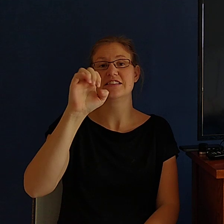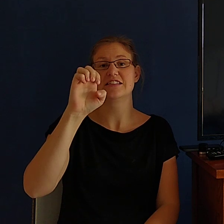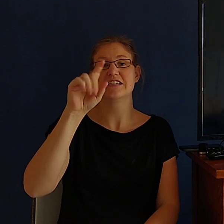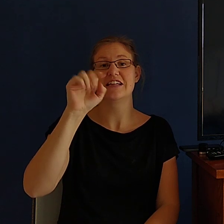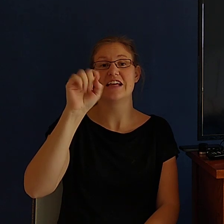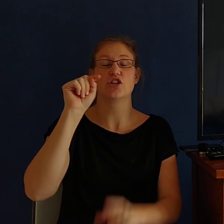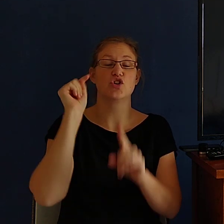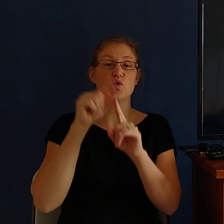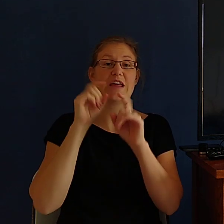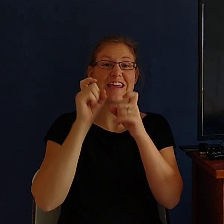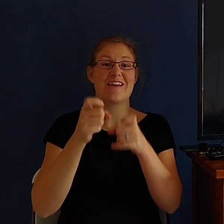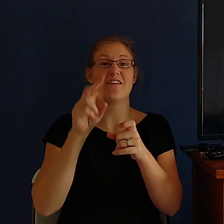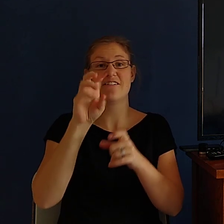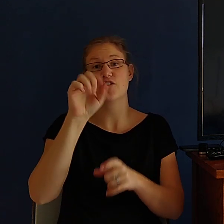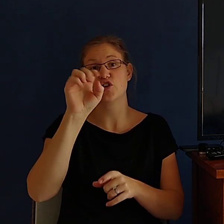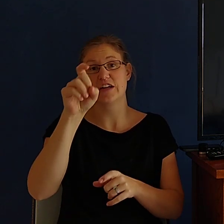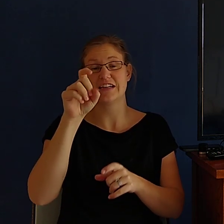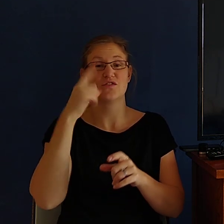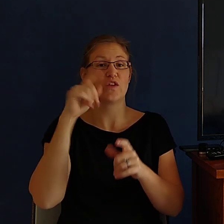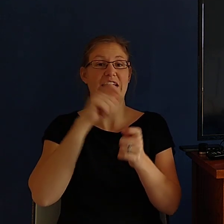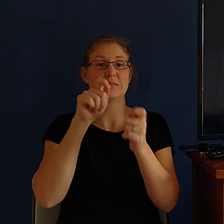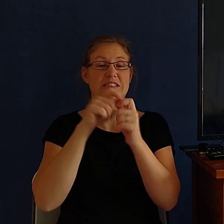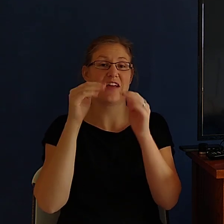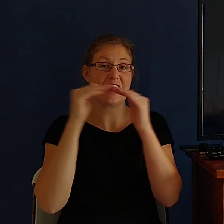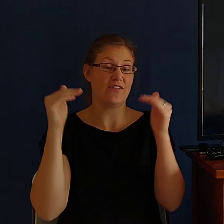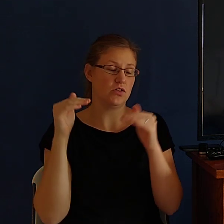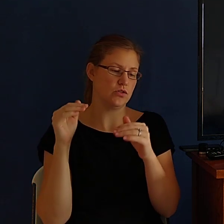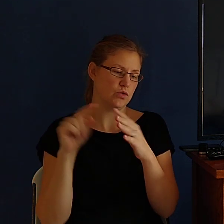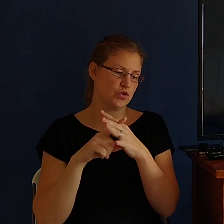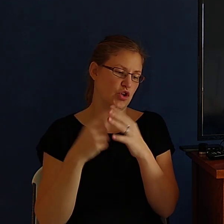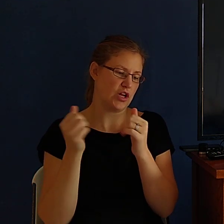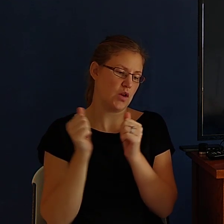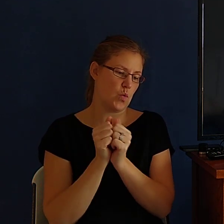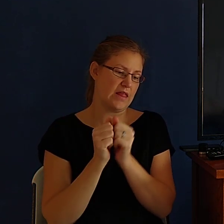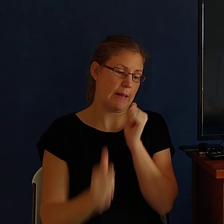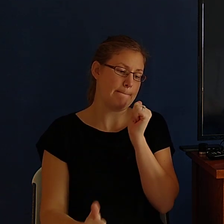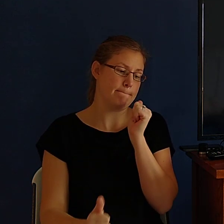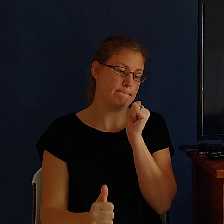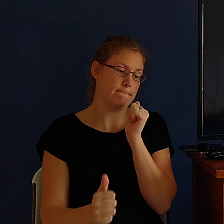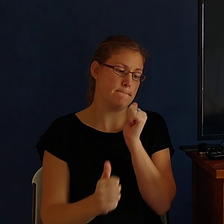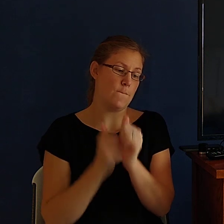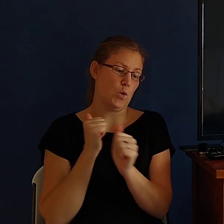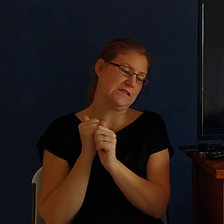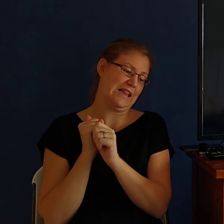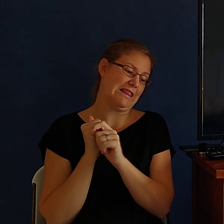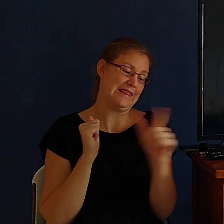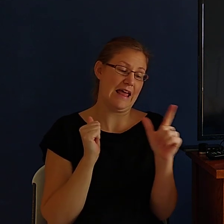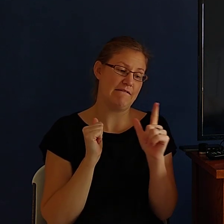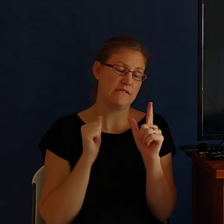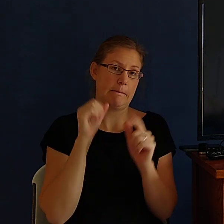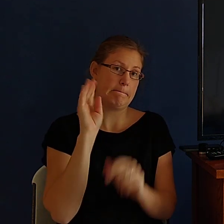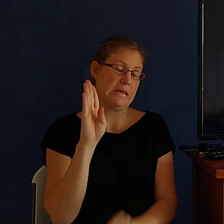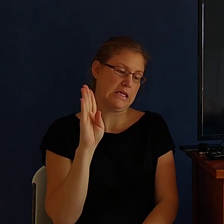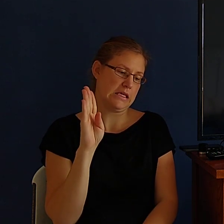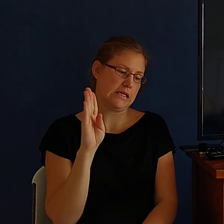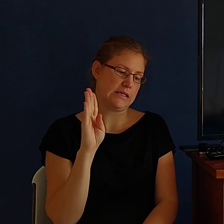the current level. So starting from the most left, which is B in this tree,